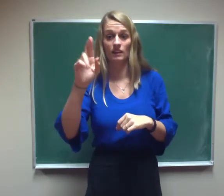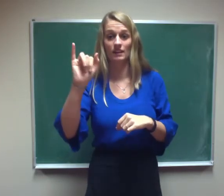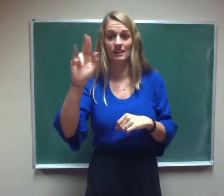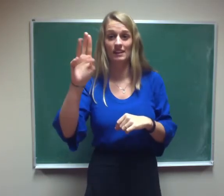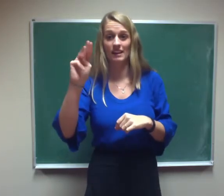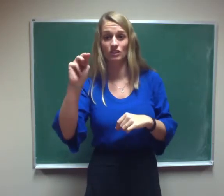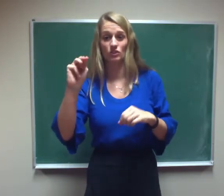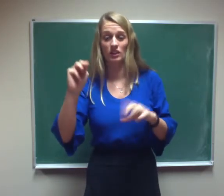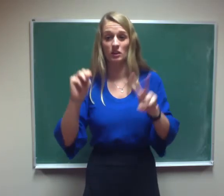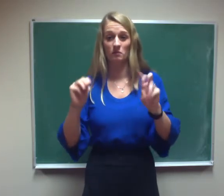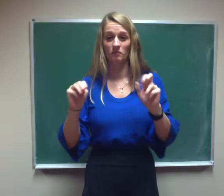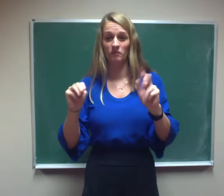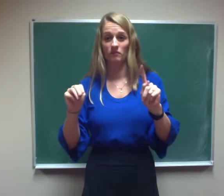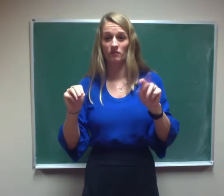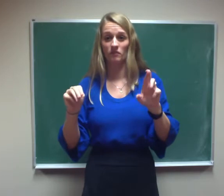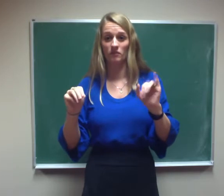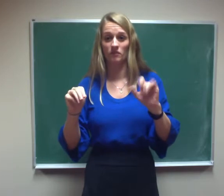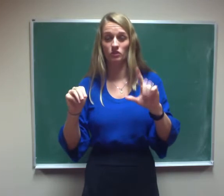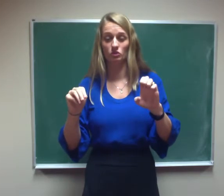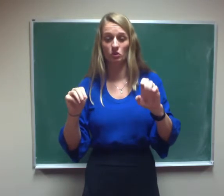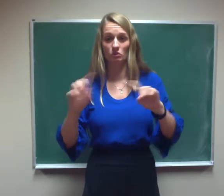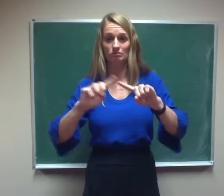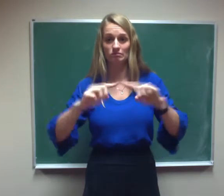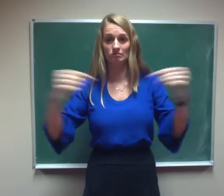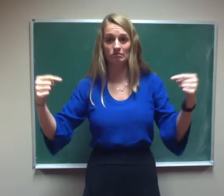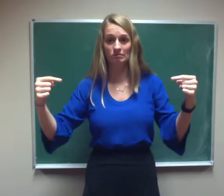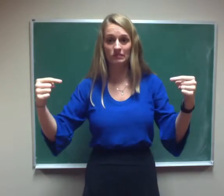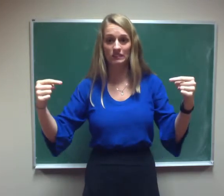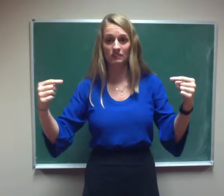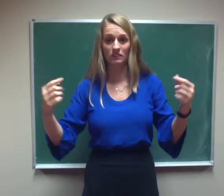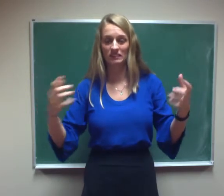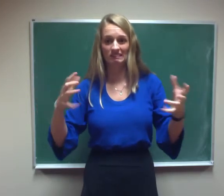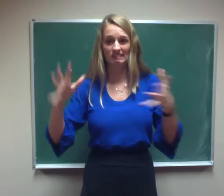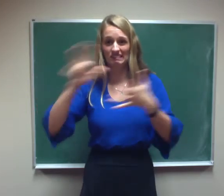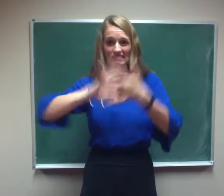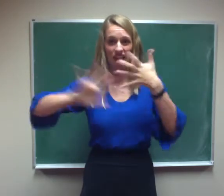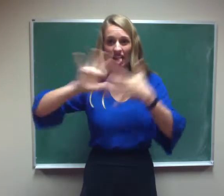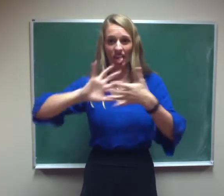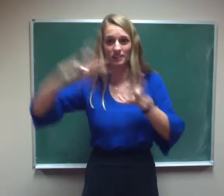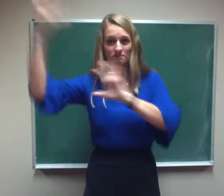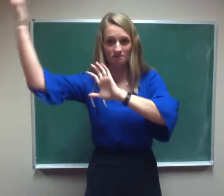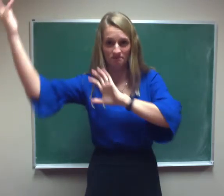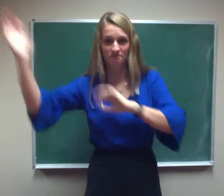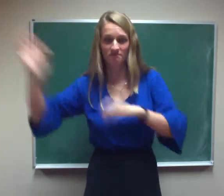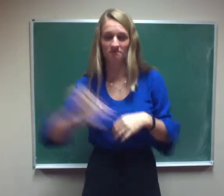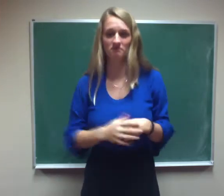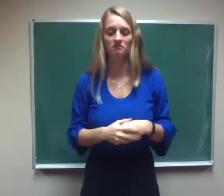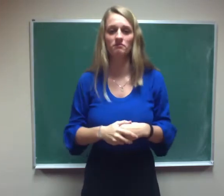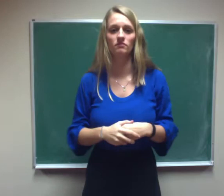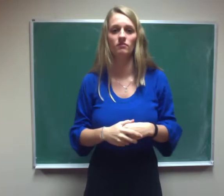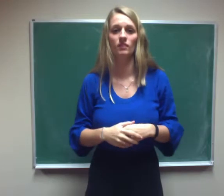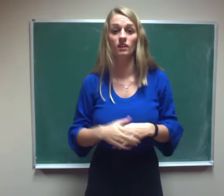with a big mess. The cells in the heart are controlled by the cardiac conduction system. The cardiac conduction